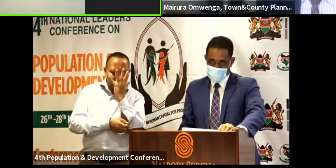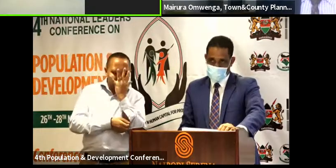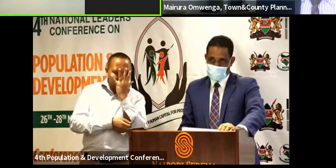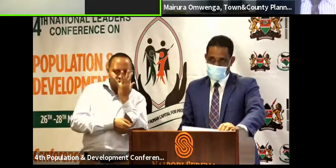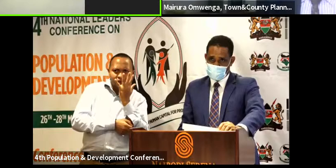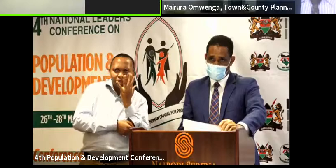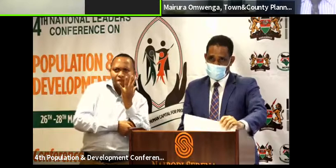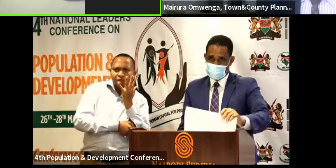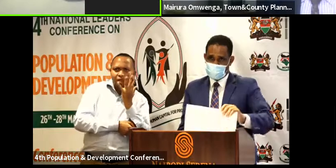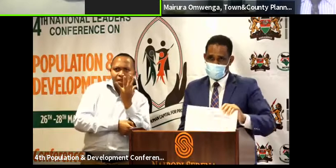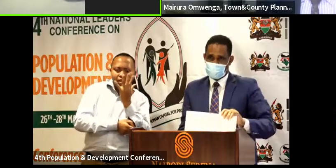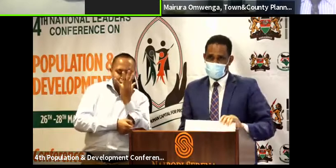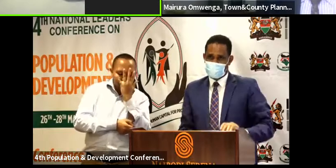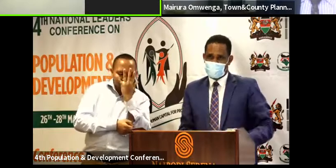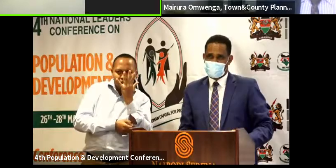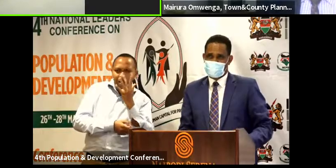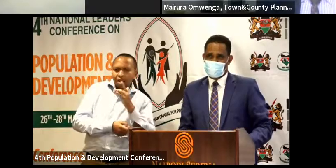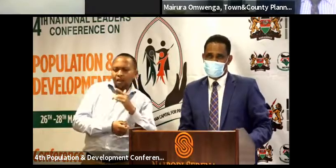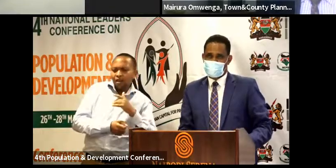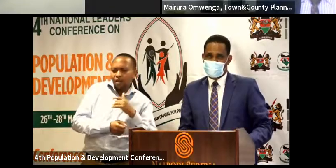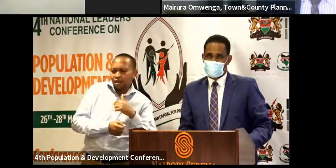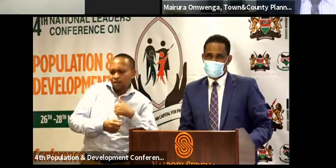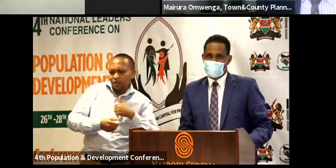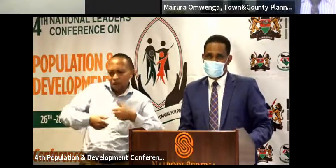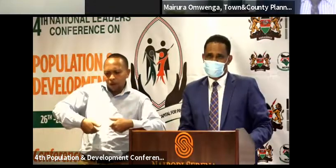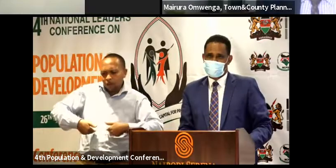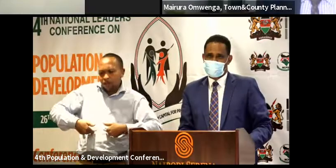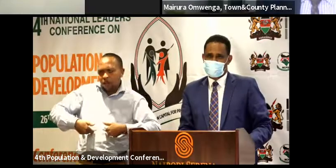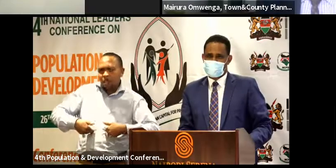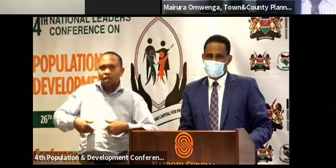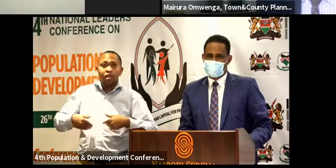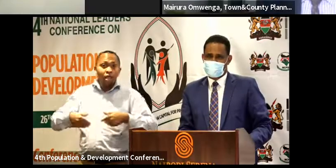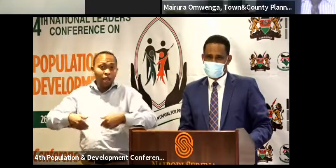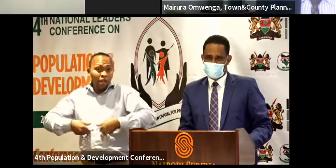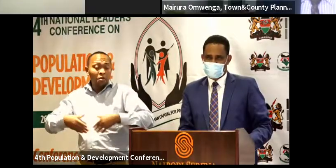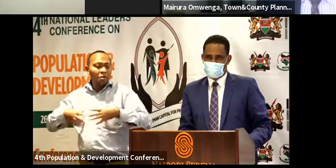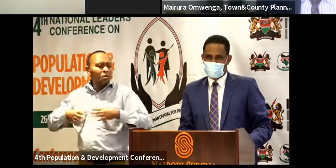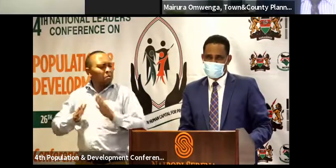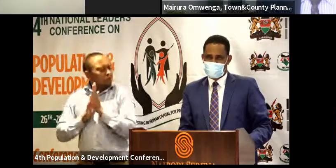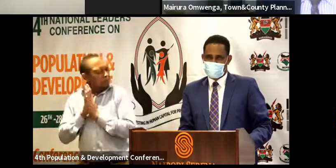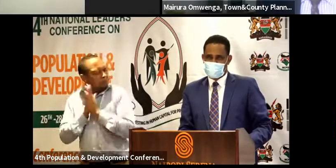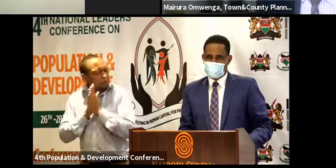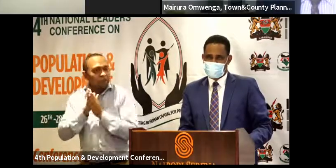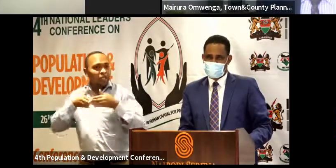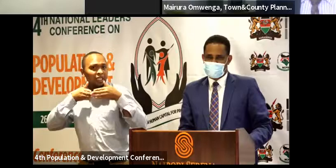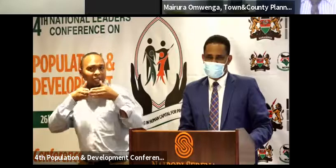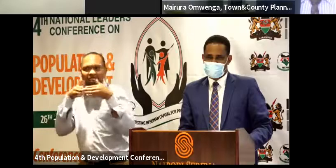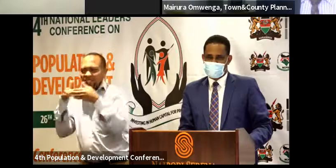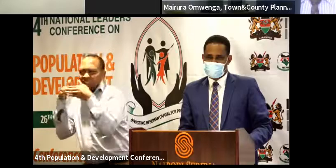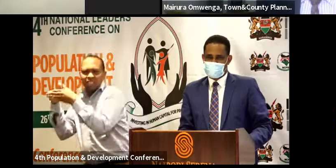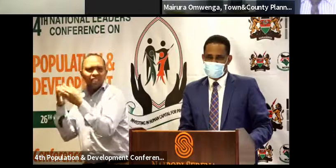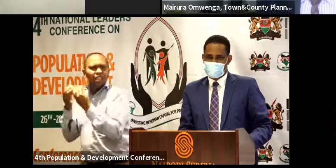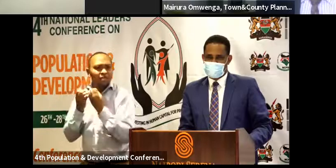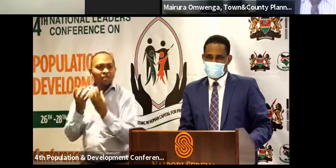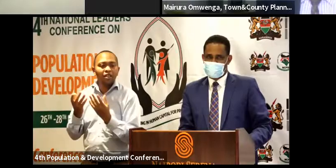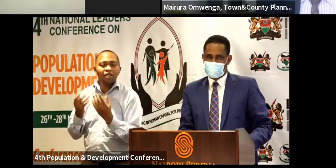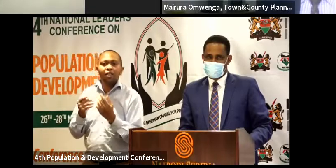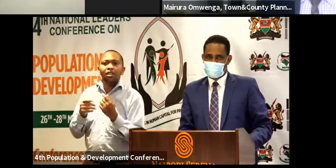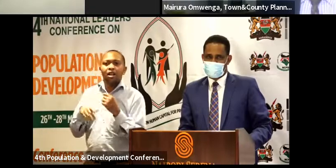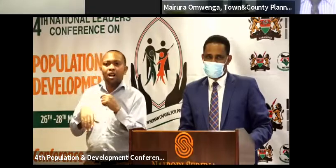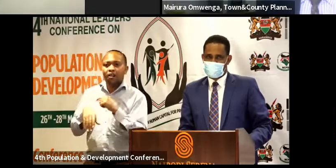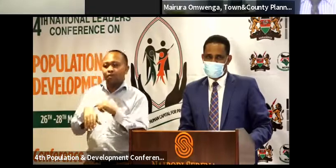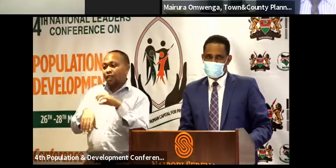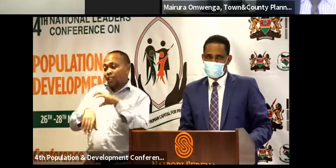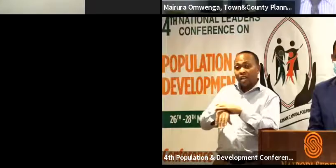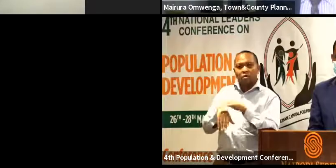and acknowledging that our young people are really sexually active, and we can only be able to curb teenage pregnancies and